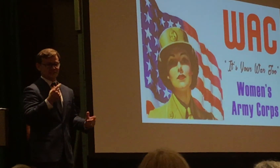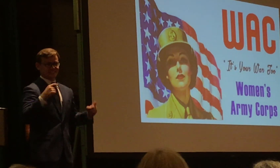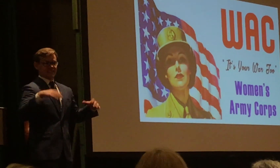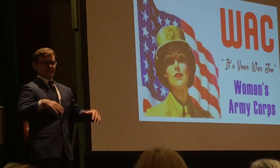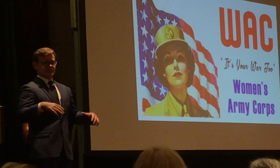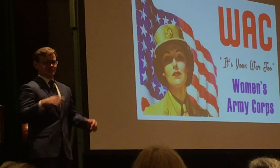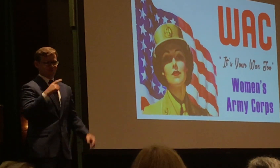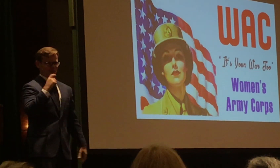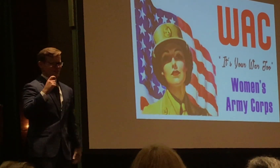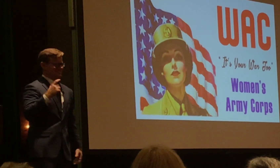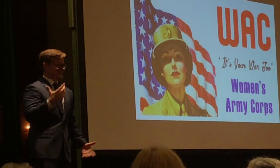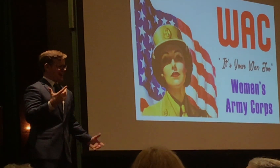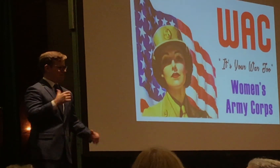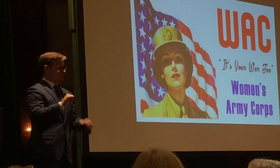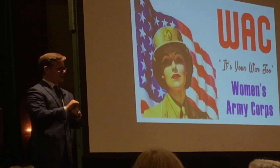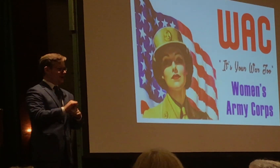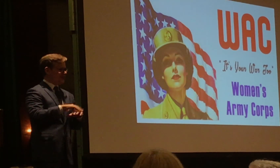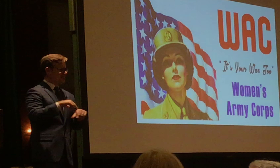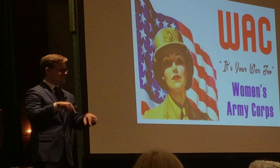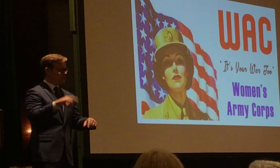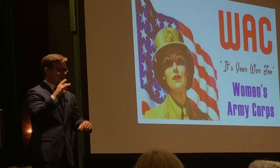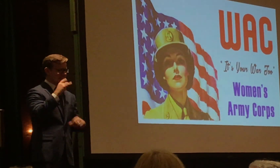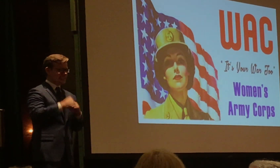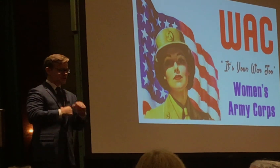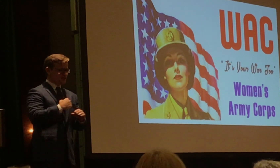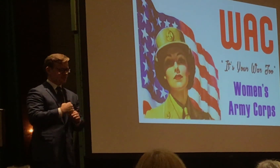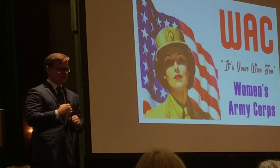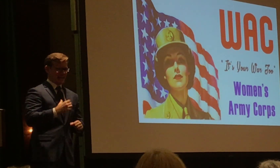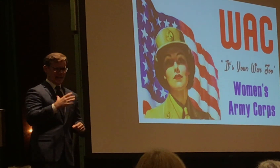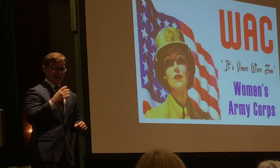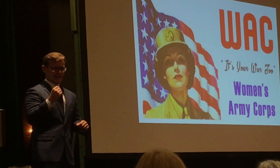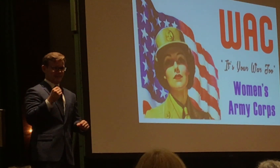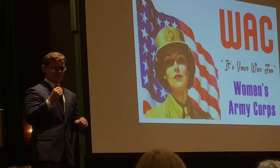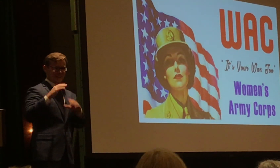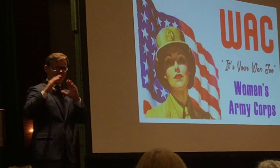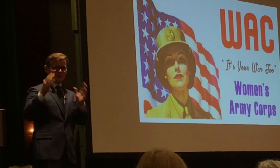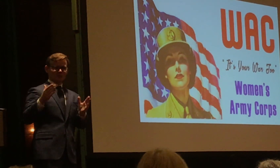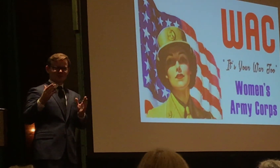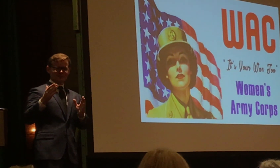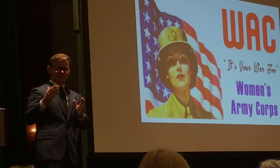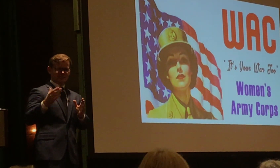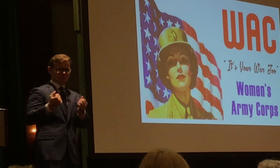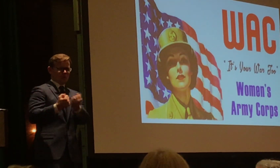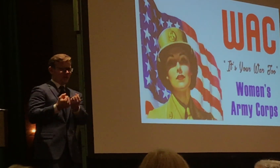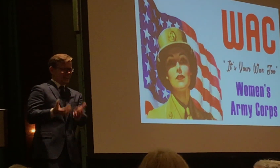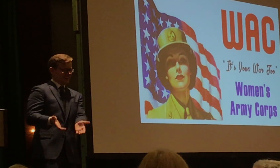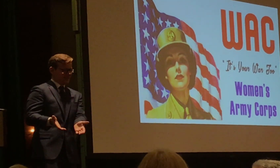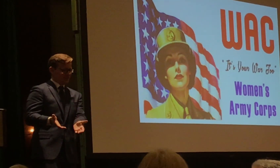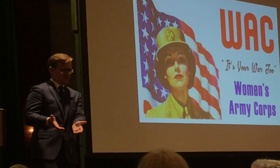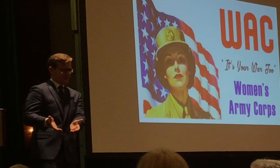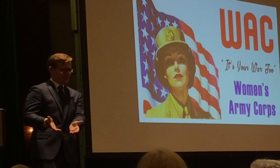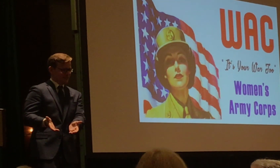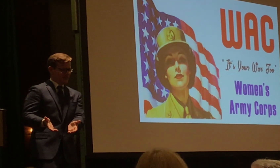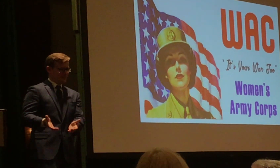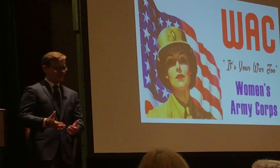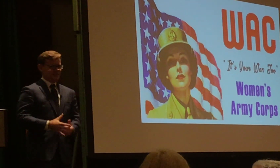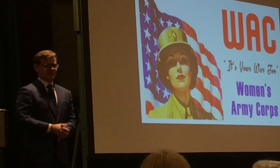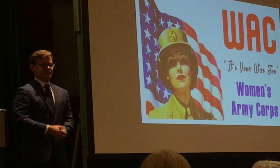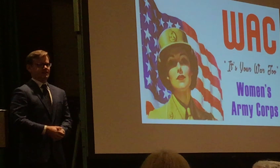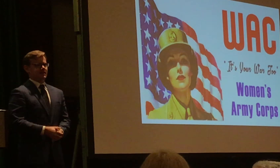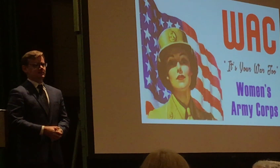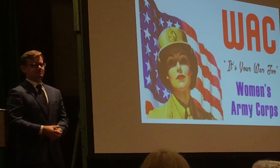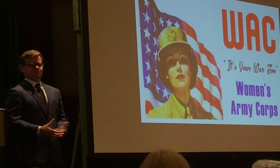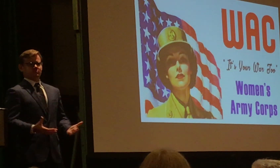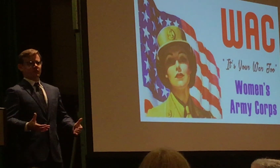it. Now, I was glad that they admitted that, I must say, but then I had been working on this for 8 years trying to get something through